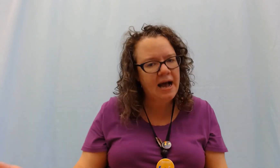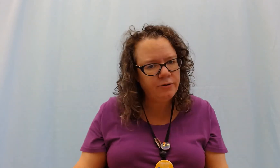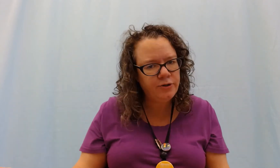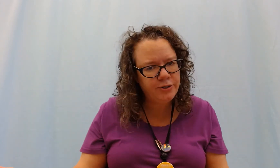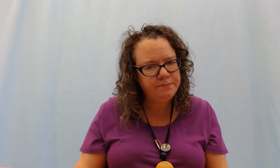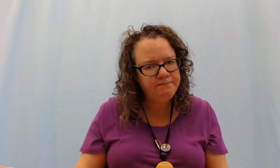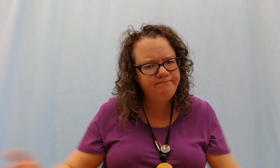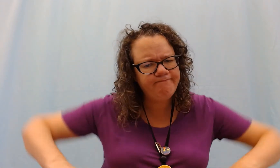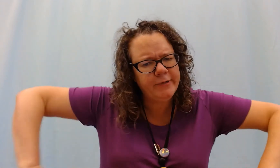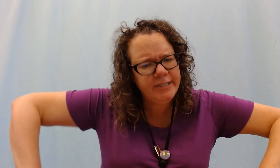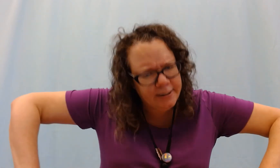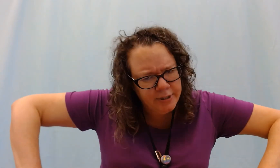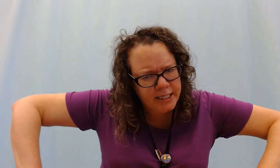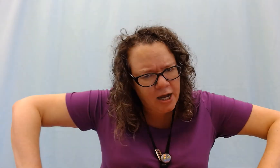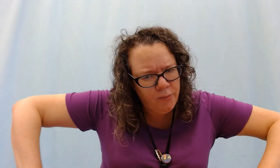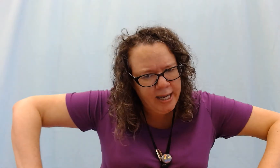sound? What sound does a cow make?